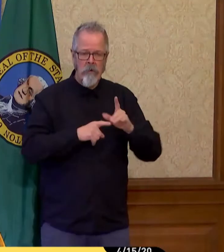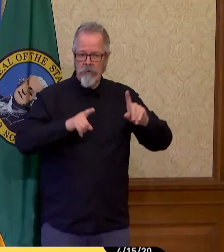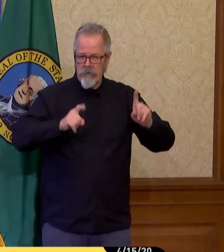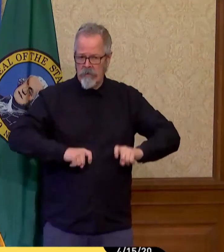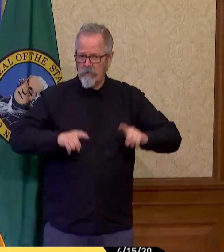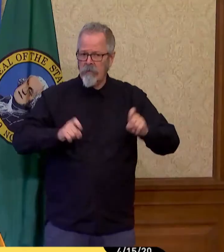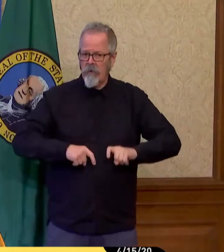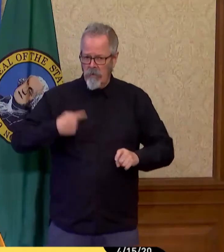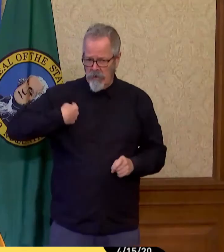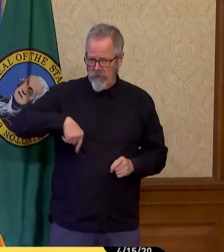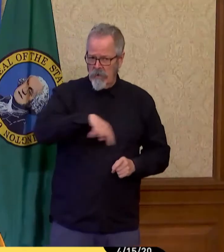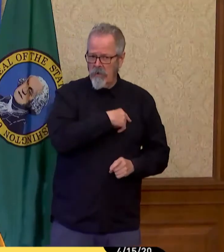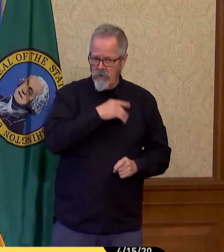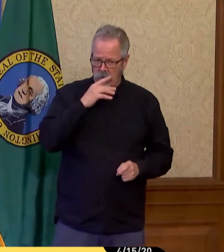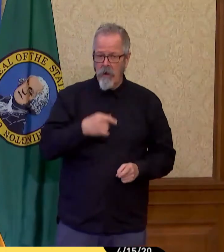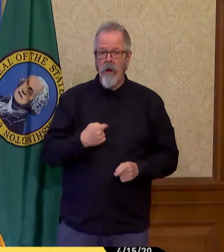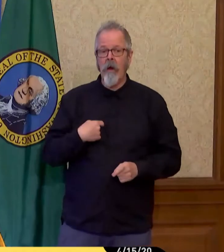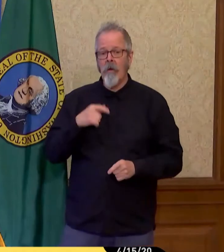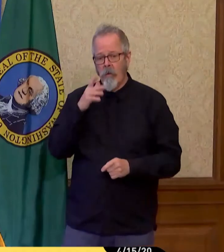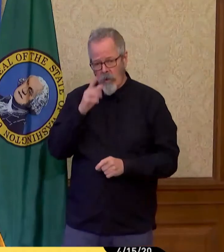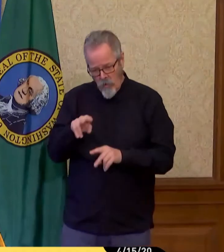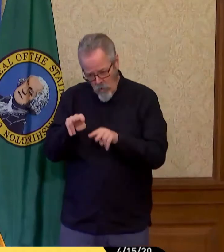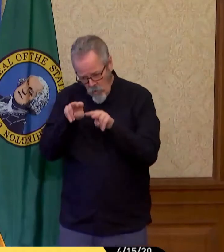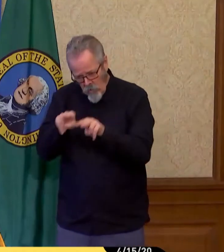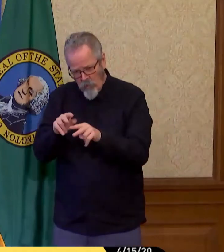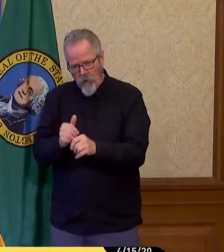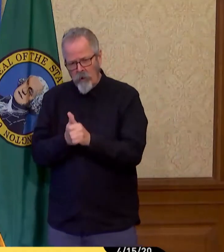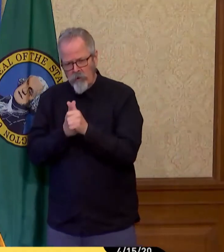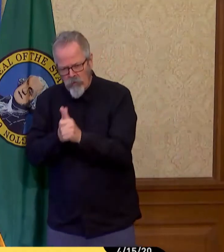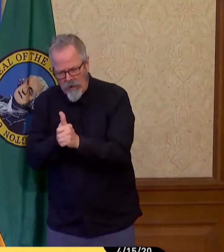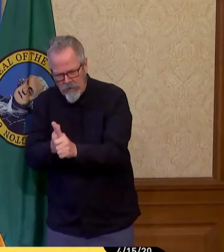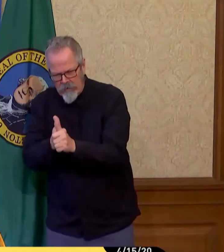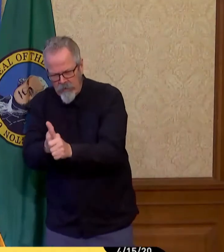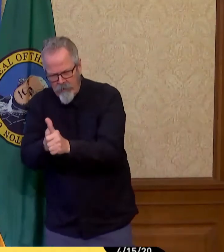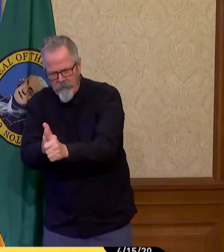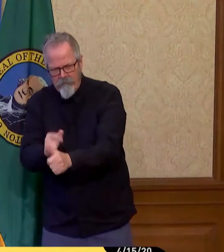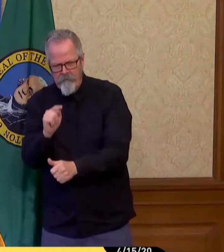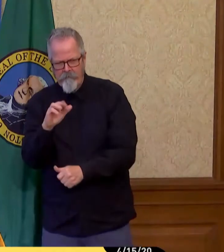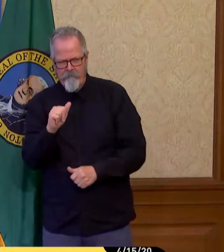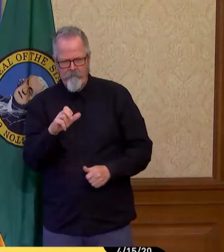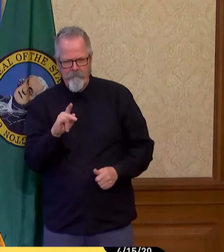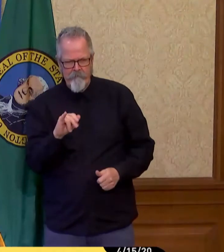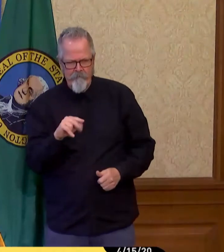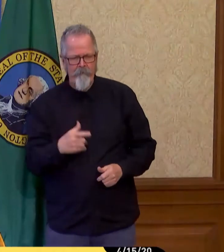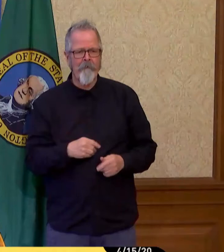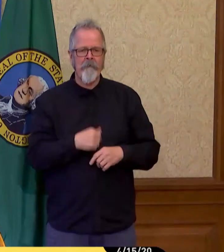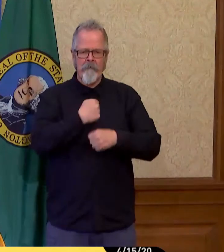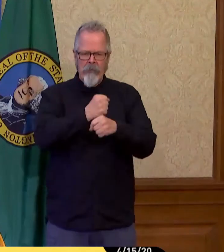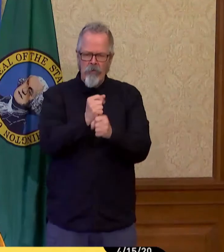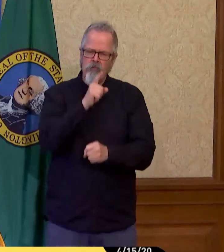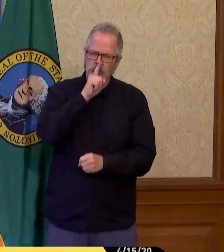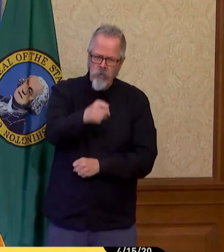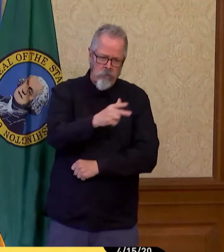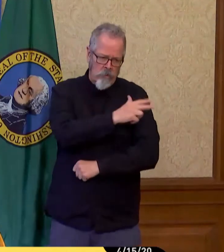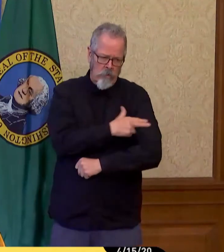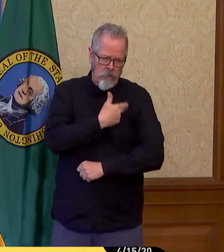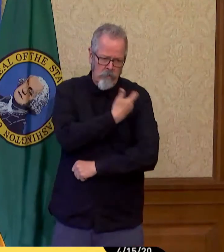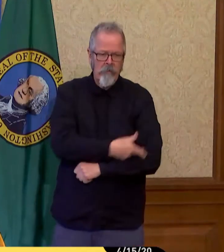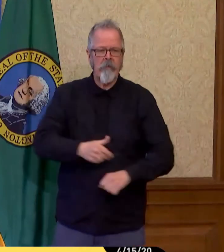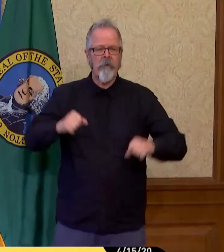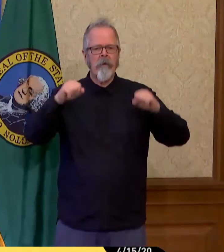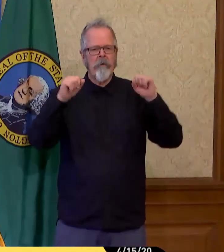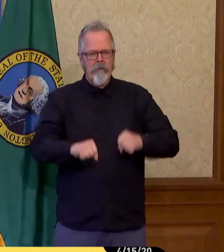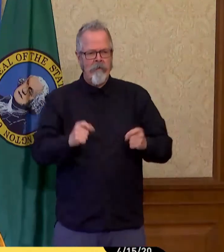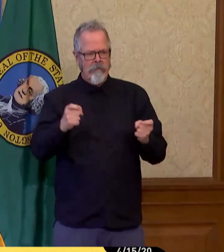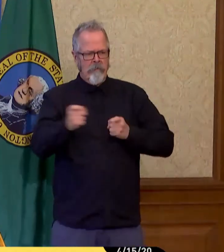citizens, fourth a way to make sure that our hospital system has surge capacity. We are the only state in the West Coast